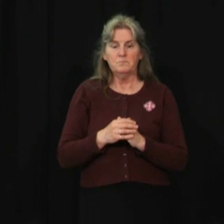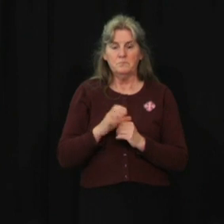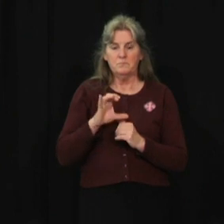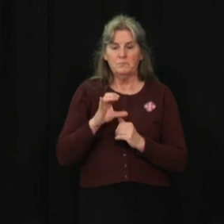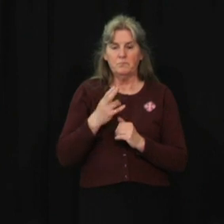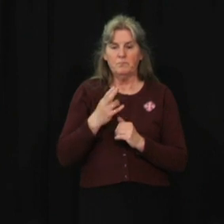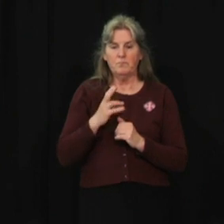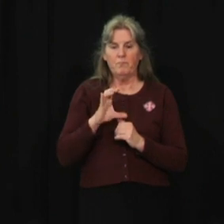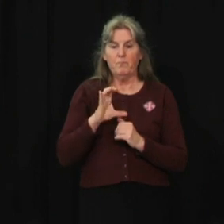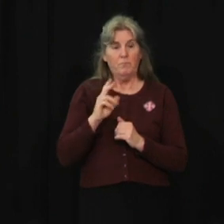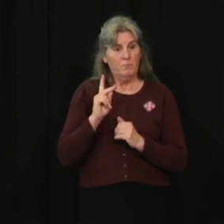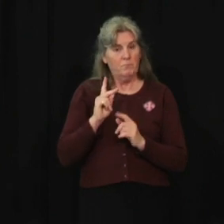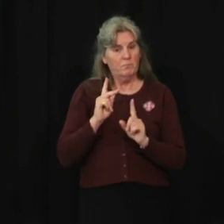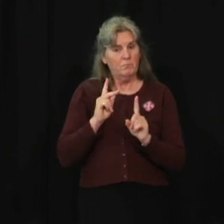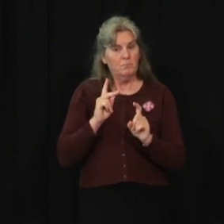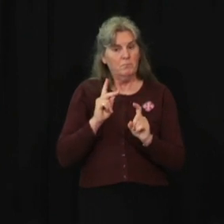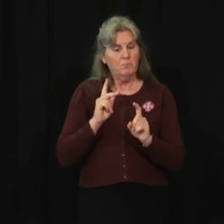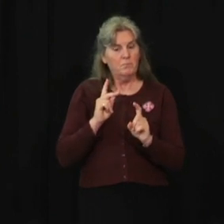Chuck?